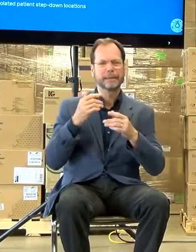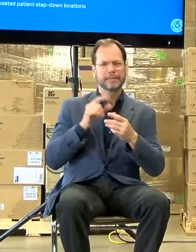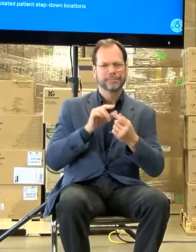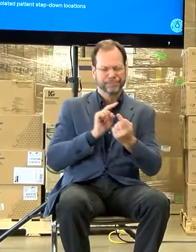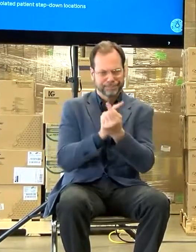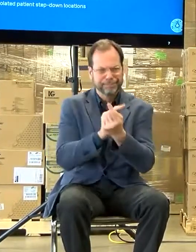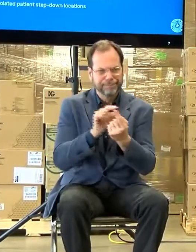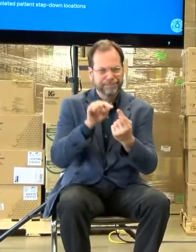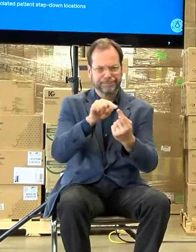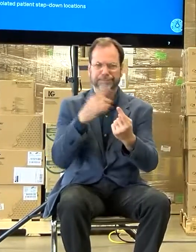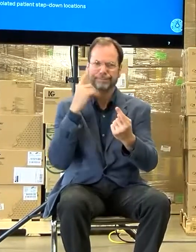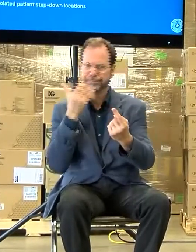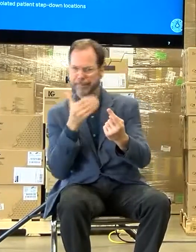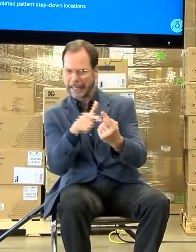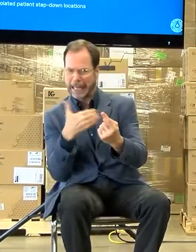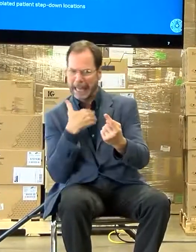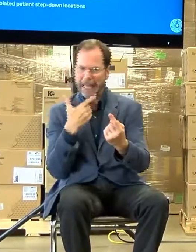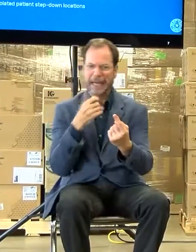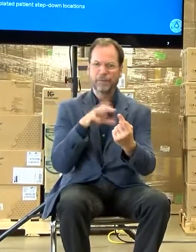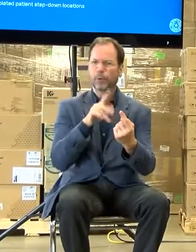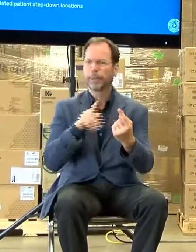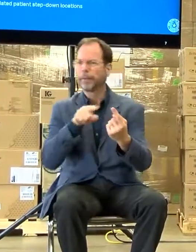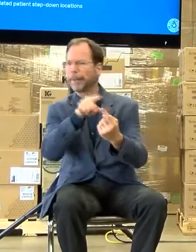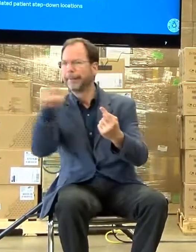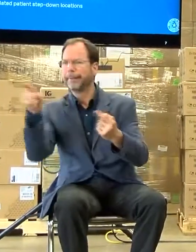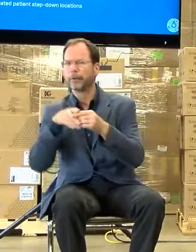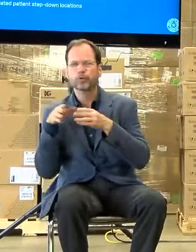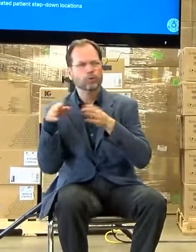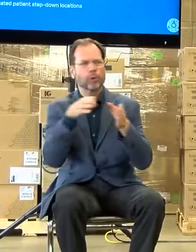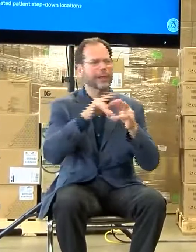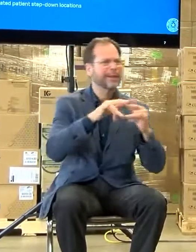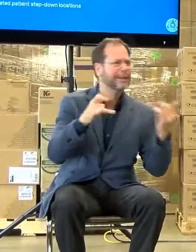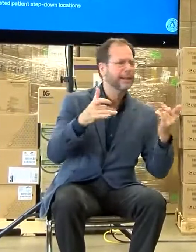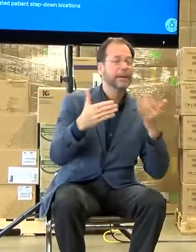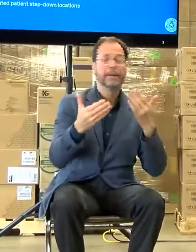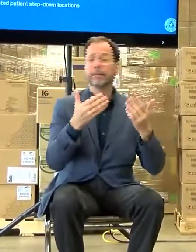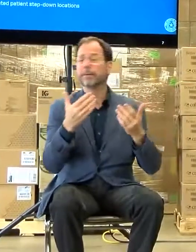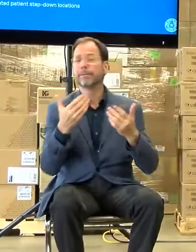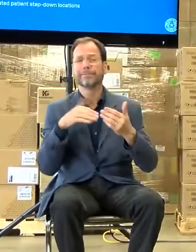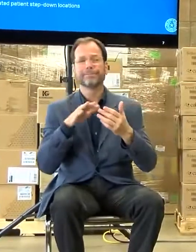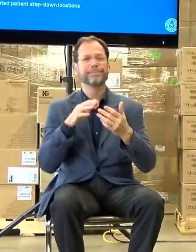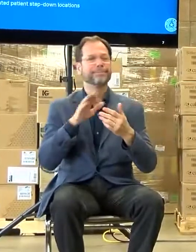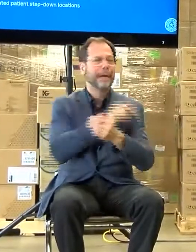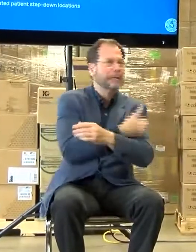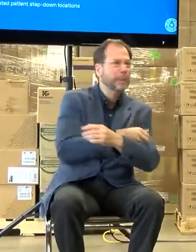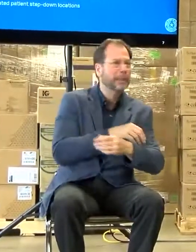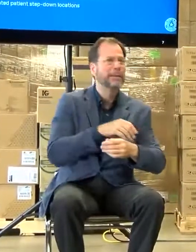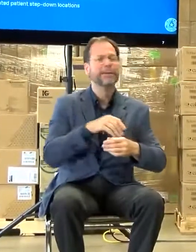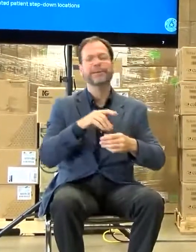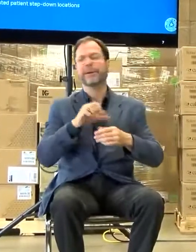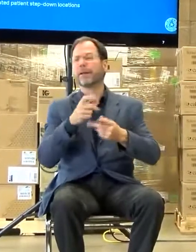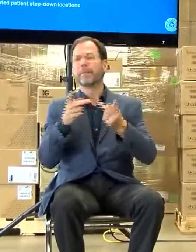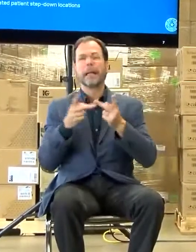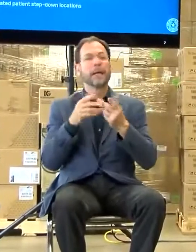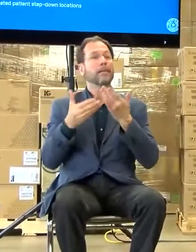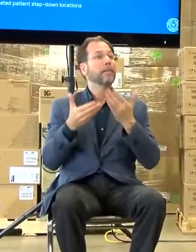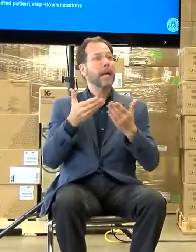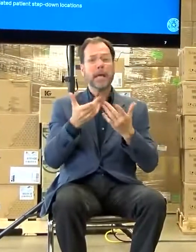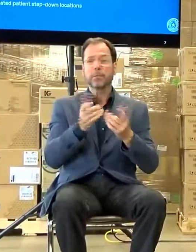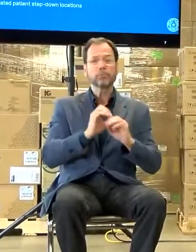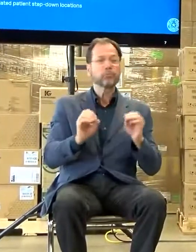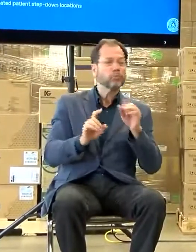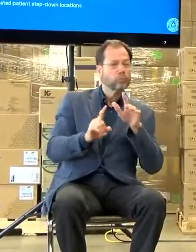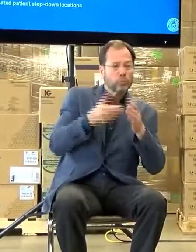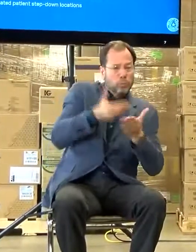or interface with vulnerable populations. And that could be other healthcare settings and hospitals that may not yet have a proven